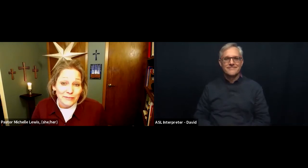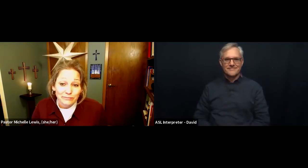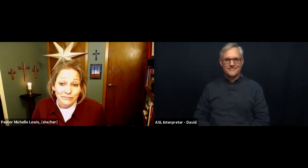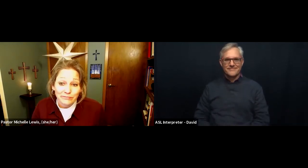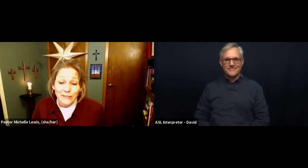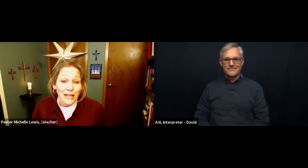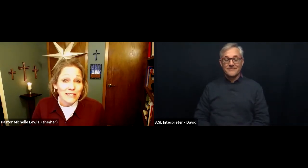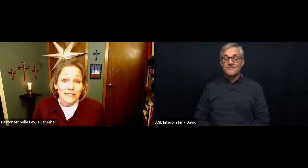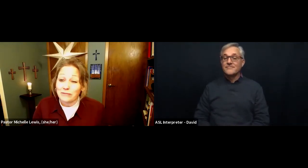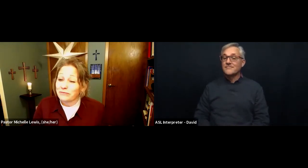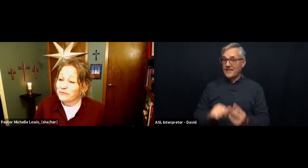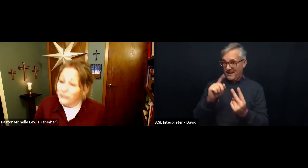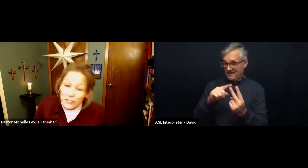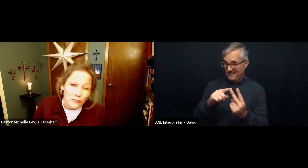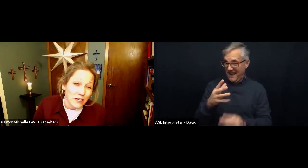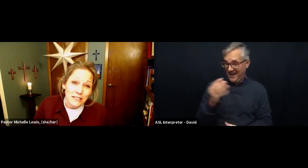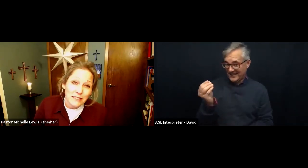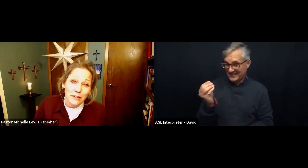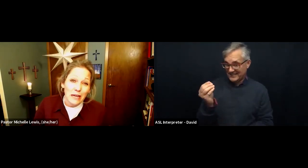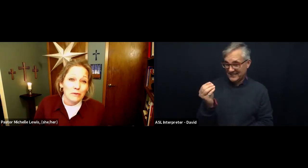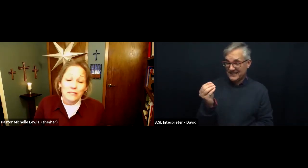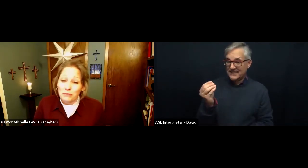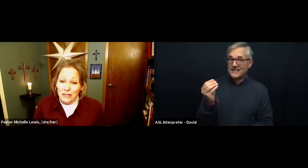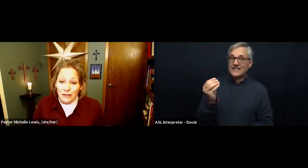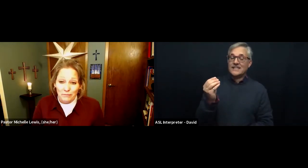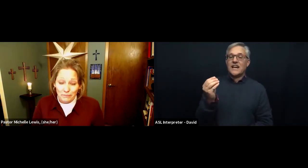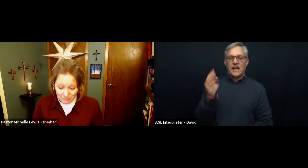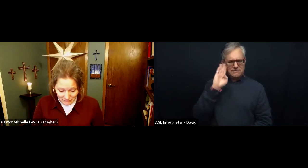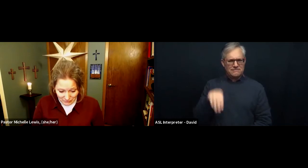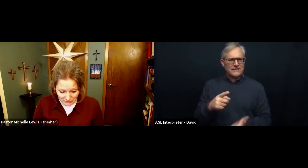And as frustrating as our neighbors